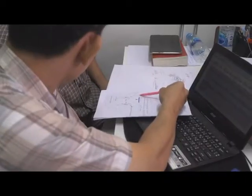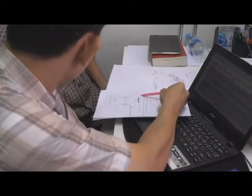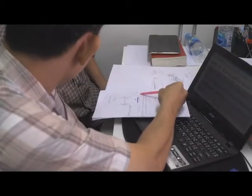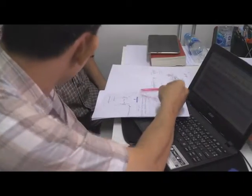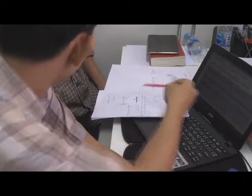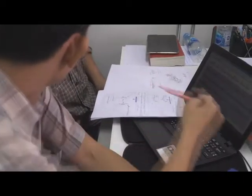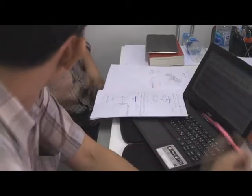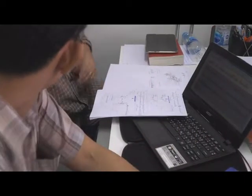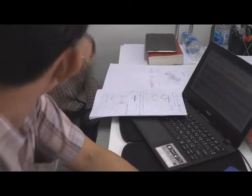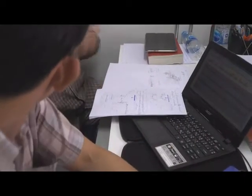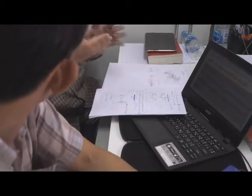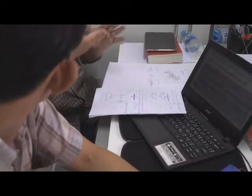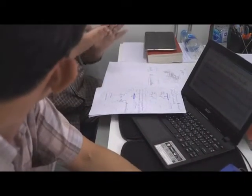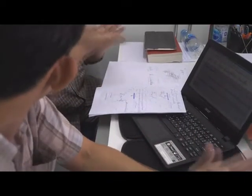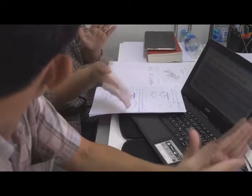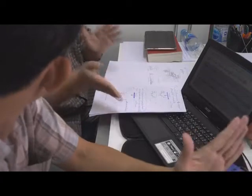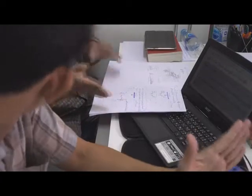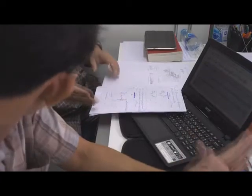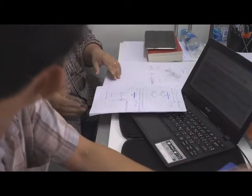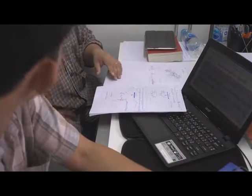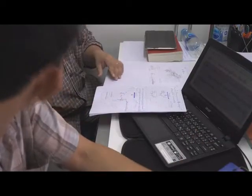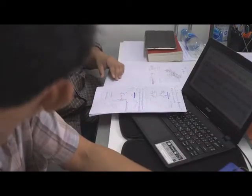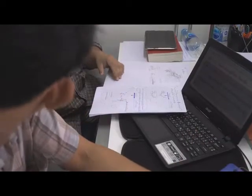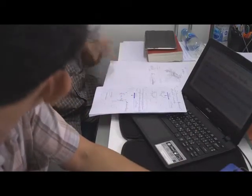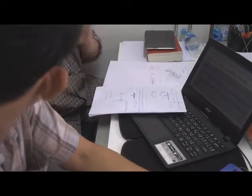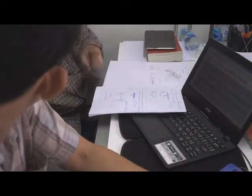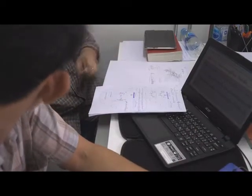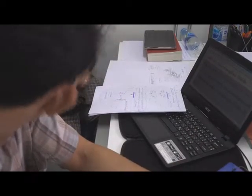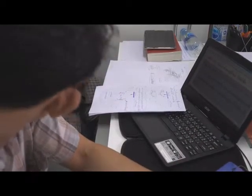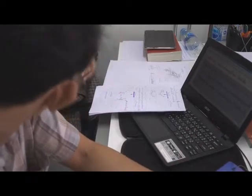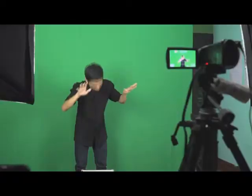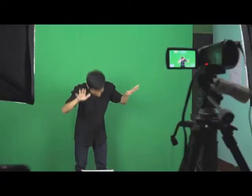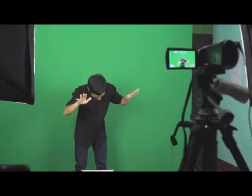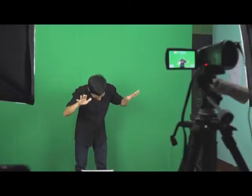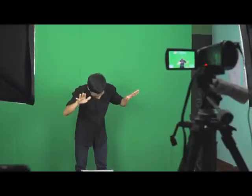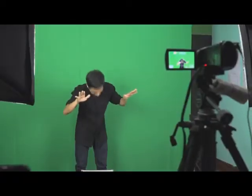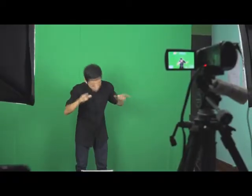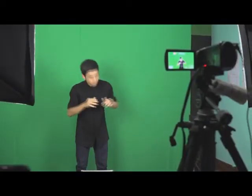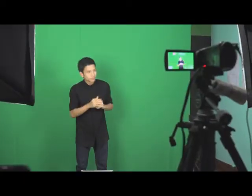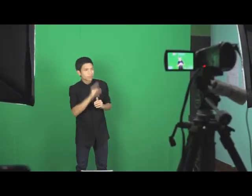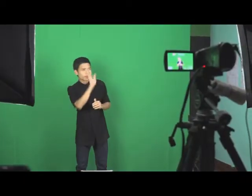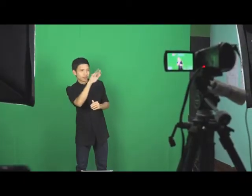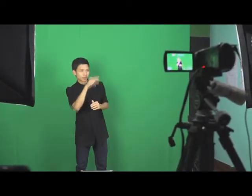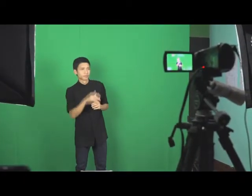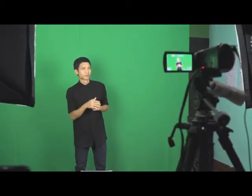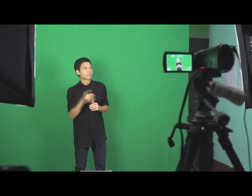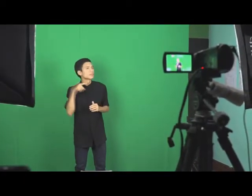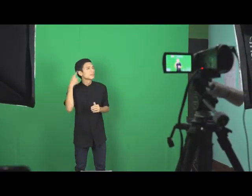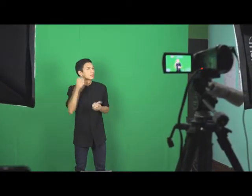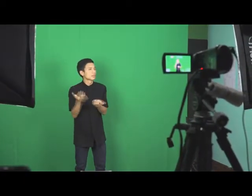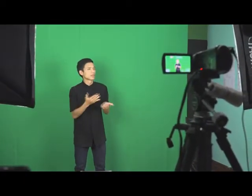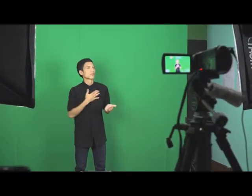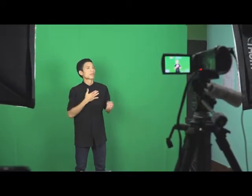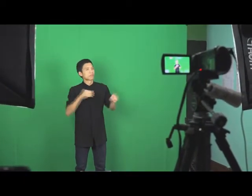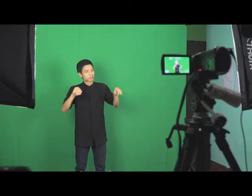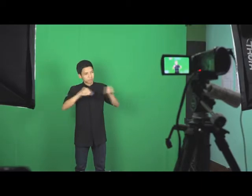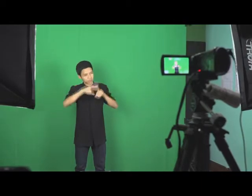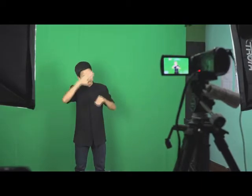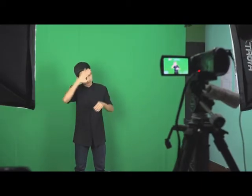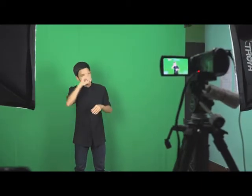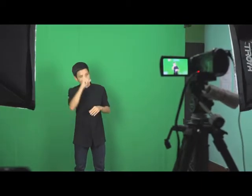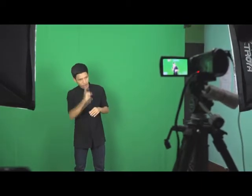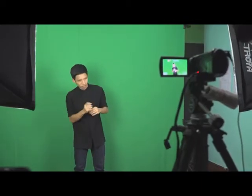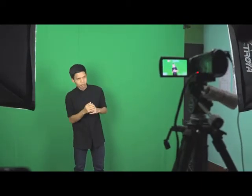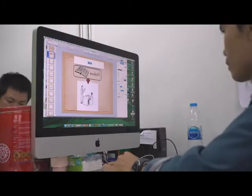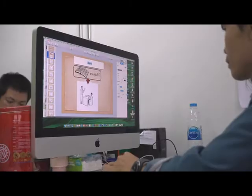Translating the Bible is a lot of work. But at the end of the day, that's not what we're really about. It's not Bible translation, it's